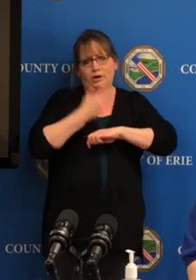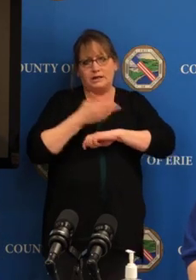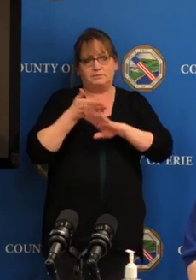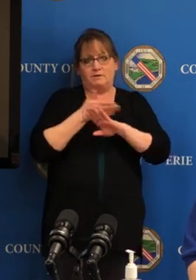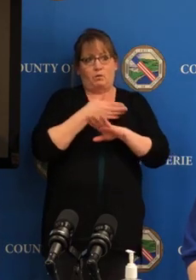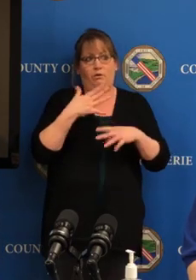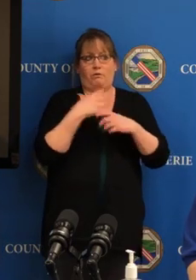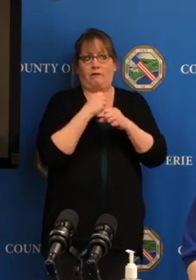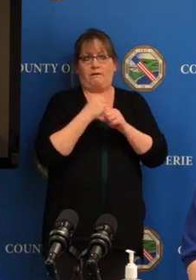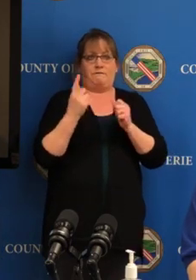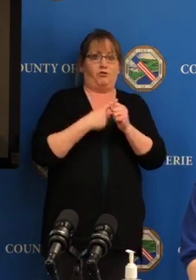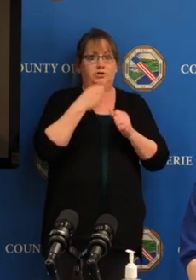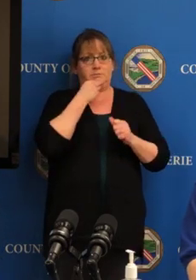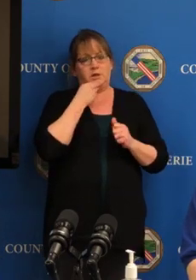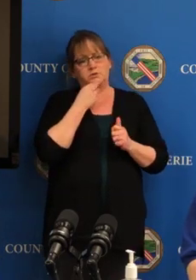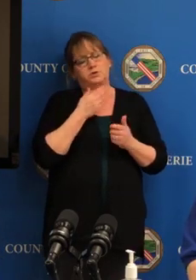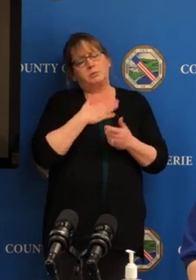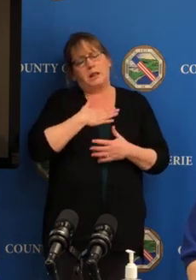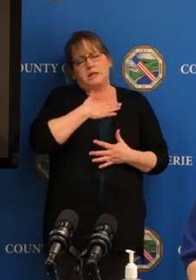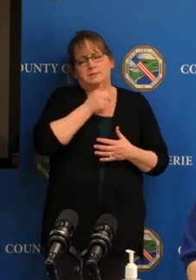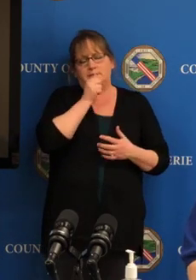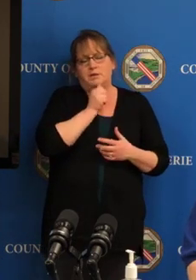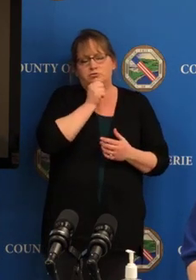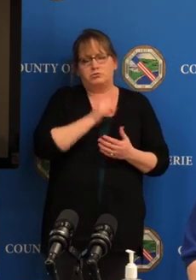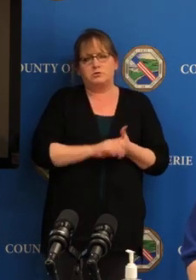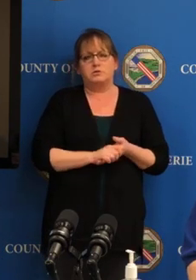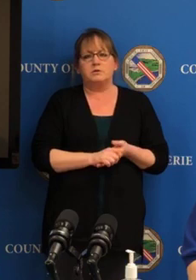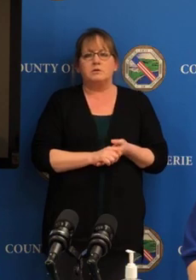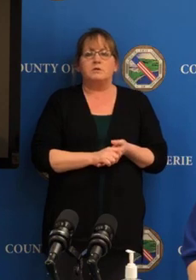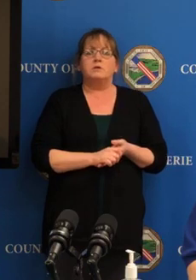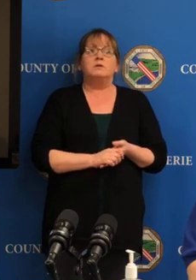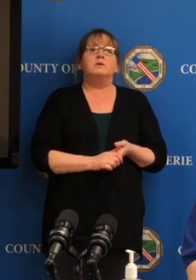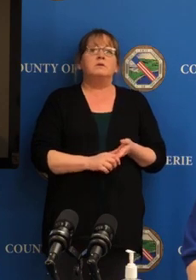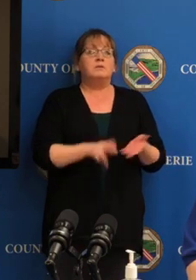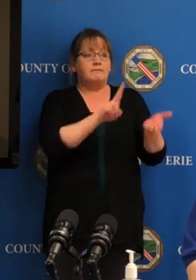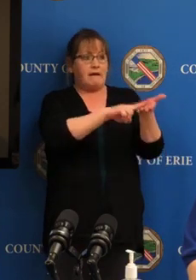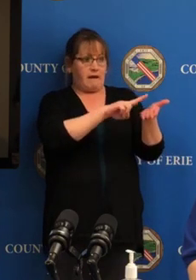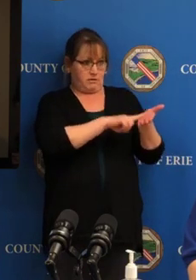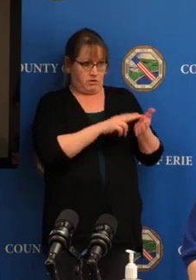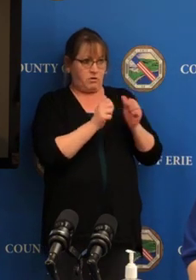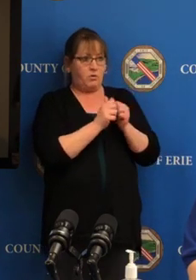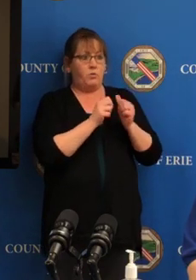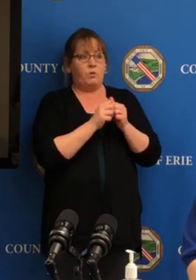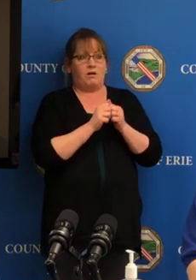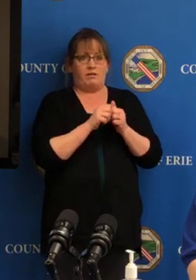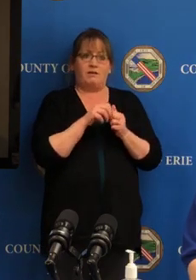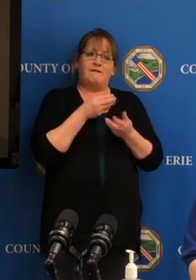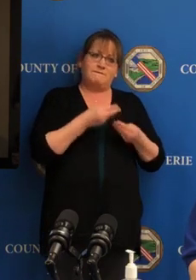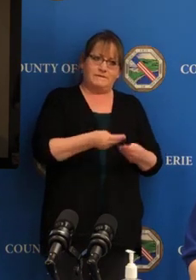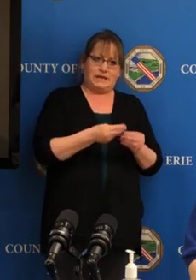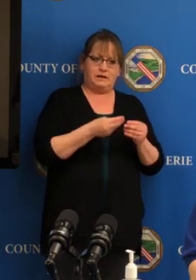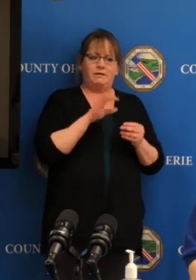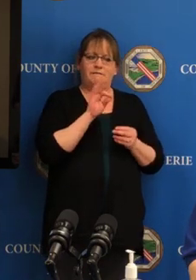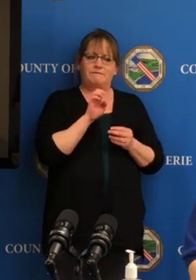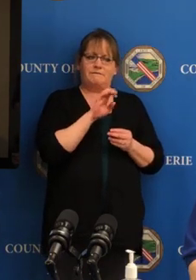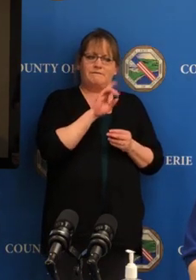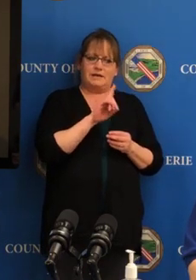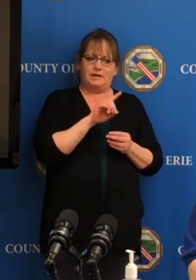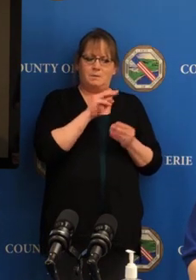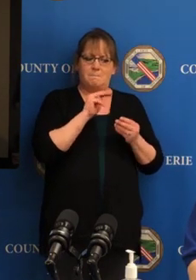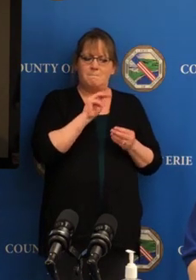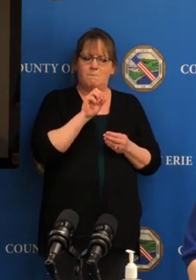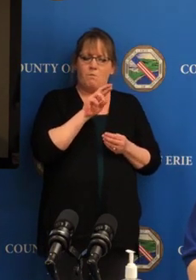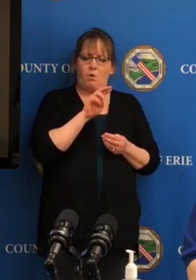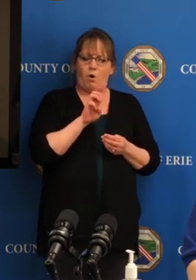patient. Now, we have contracted agencies with Feed-More Western New York, which is the largest organization in Erie